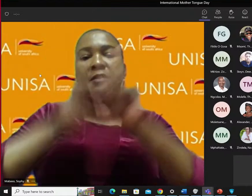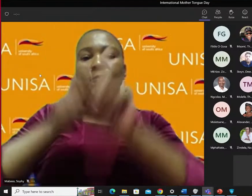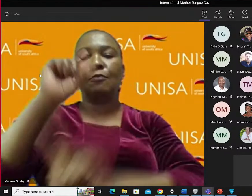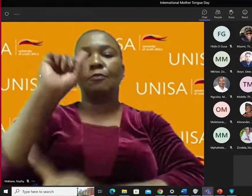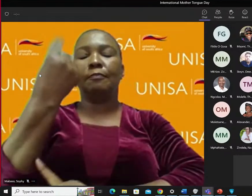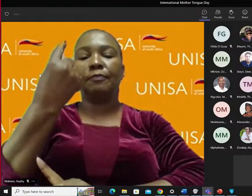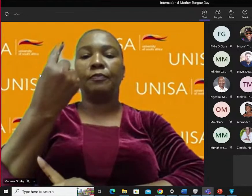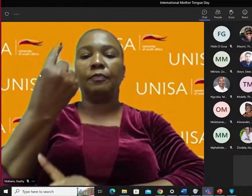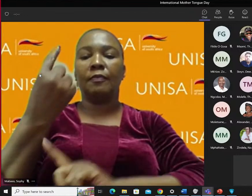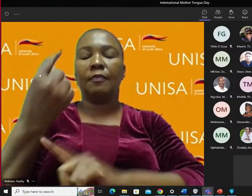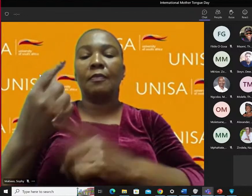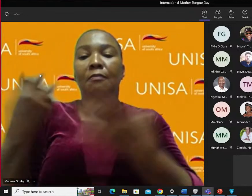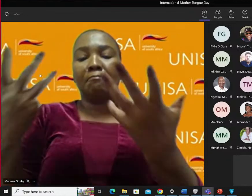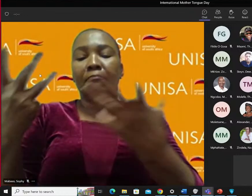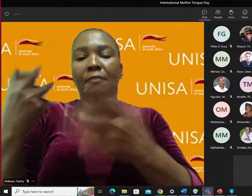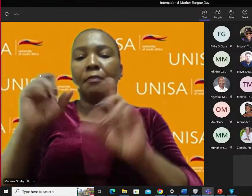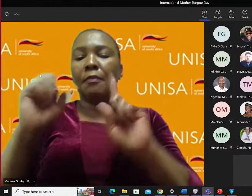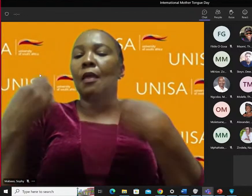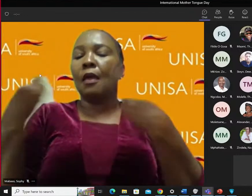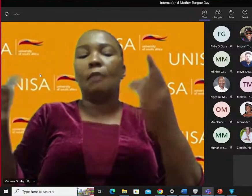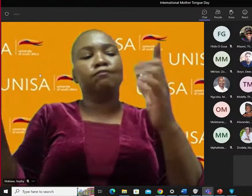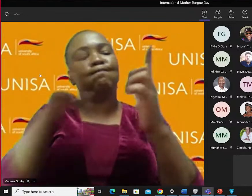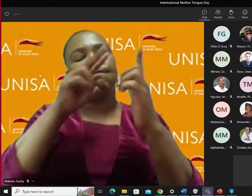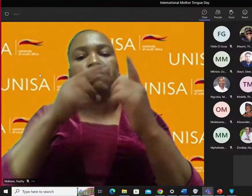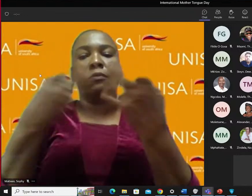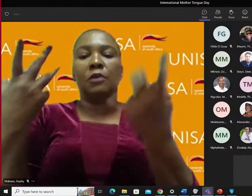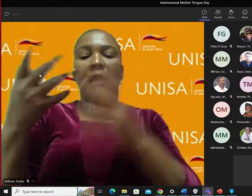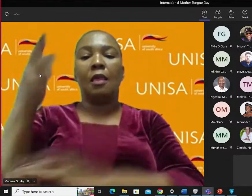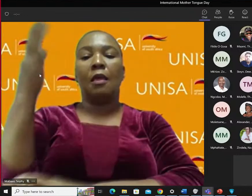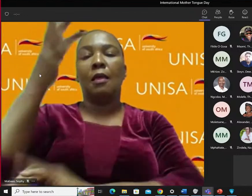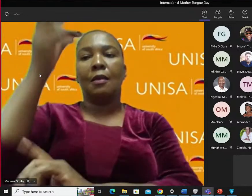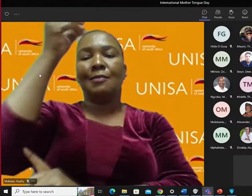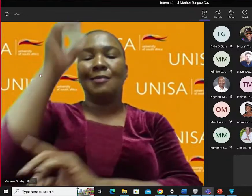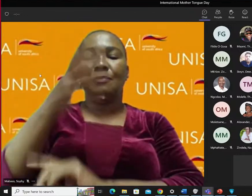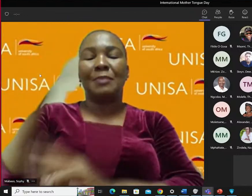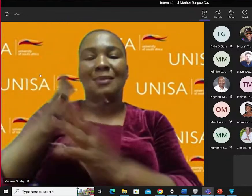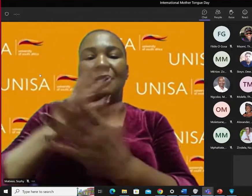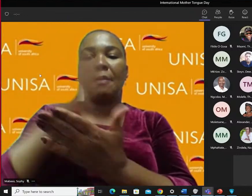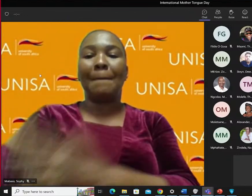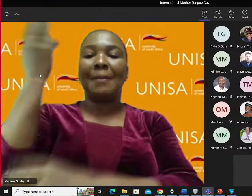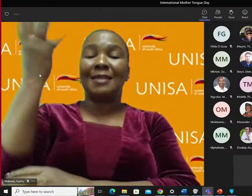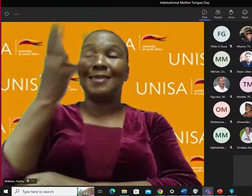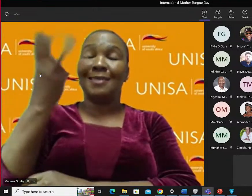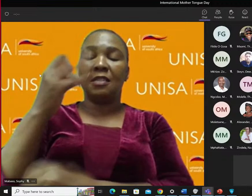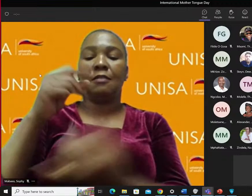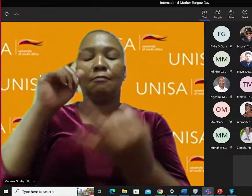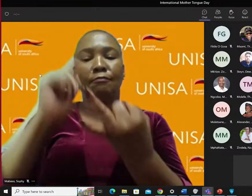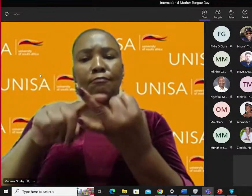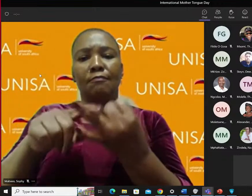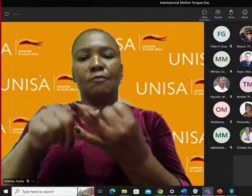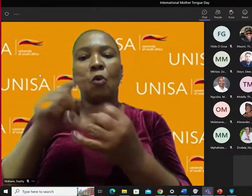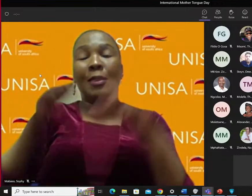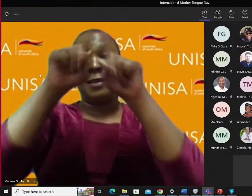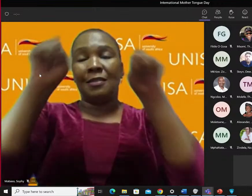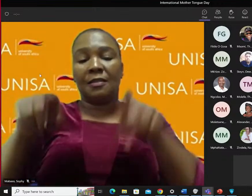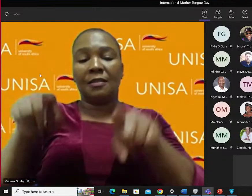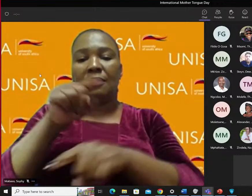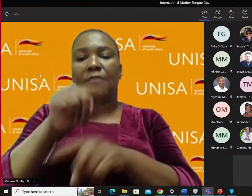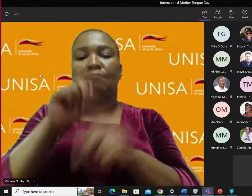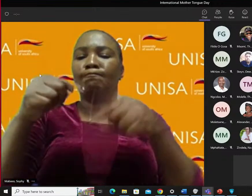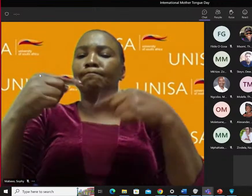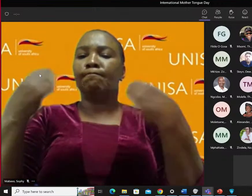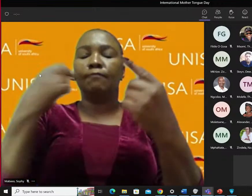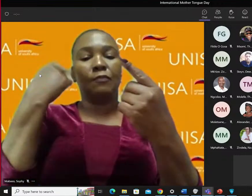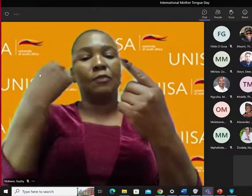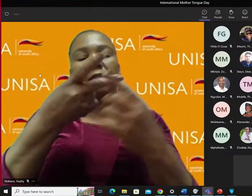So you will not be able to see the presentations on the screen, those of you who are joining